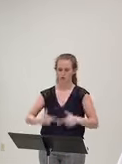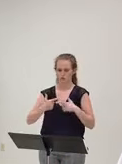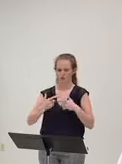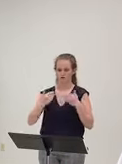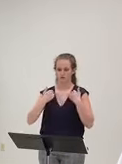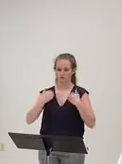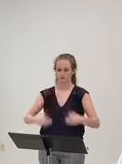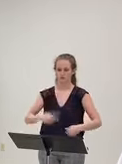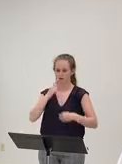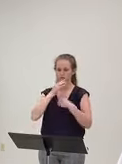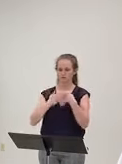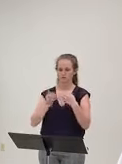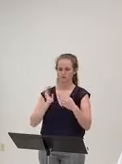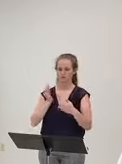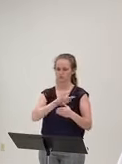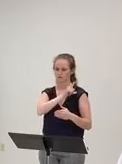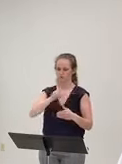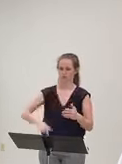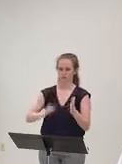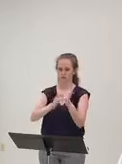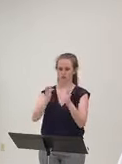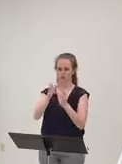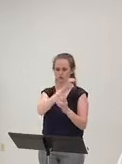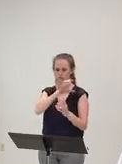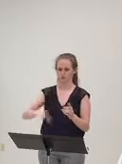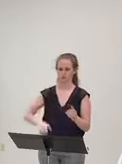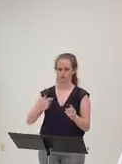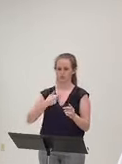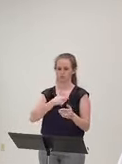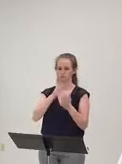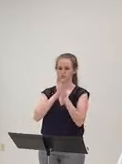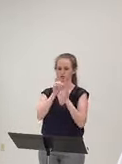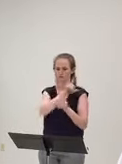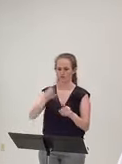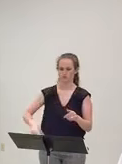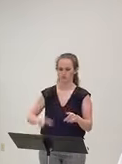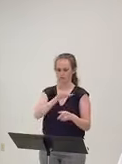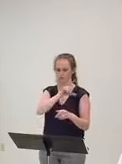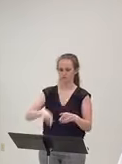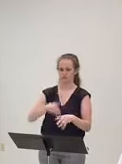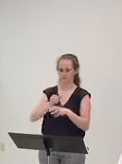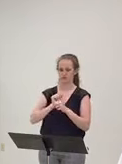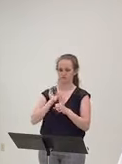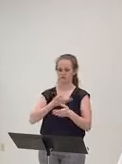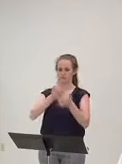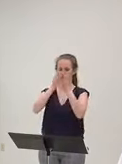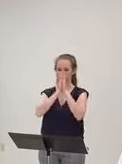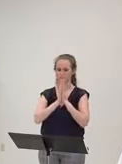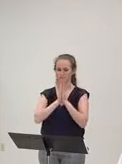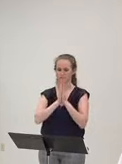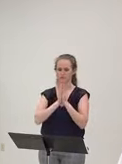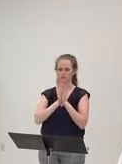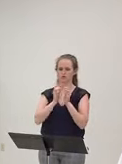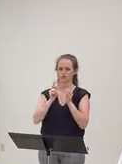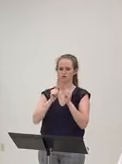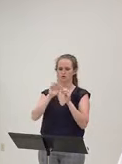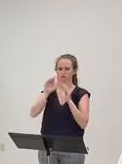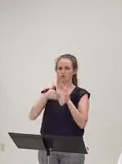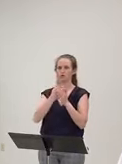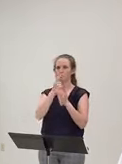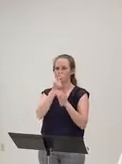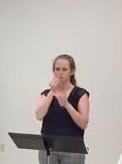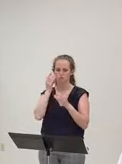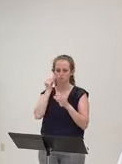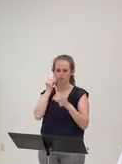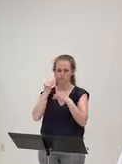in the body and blood of our Lord Jesus Christ, we pray to the Lord. Lord, receive our prayer. That those